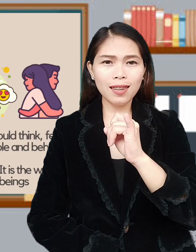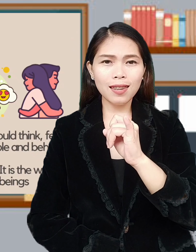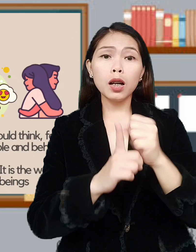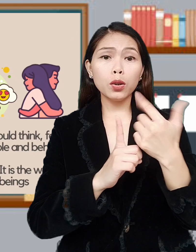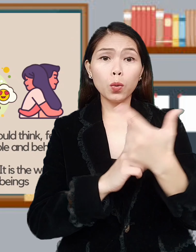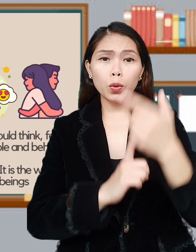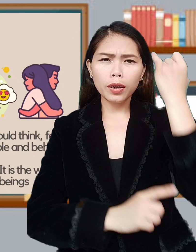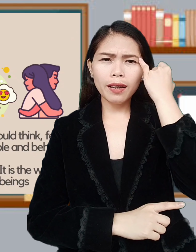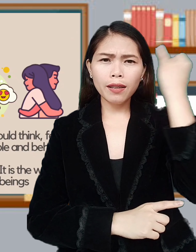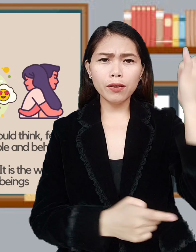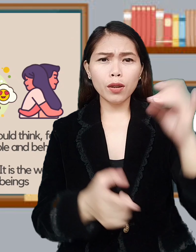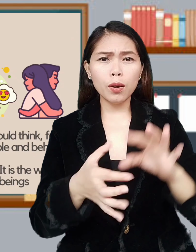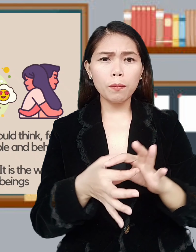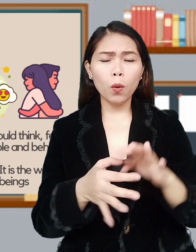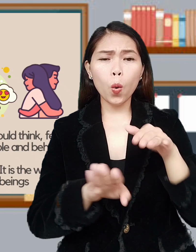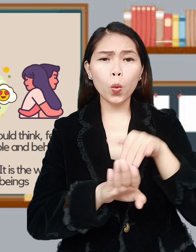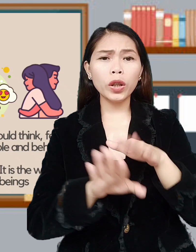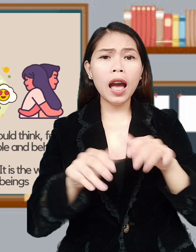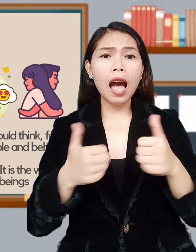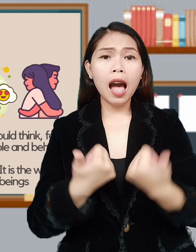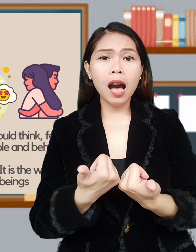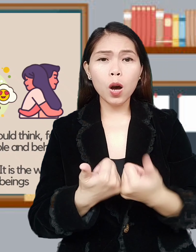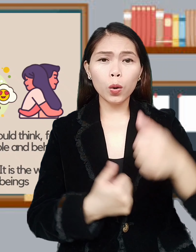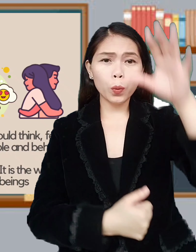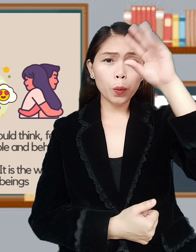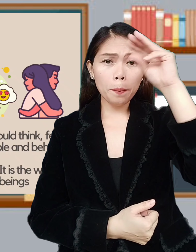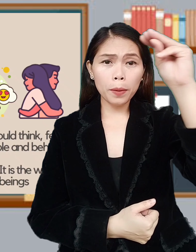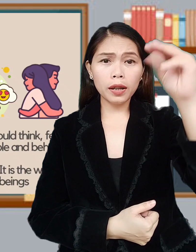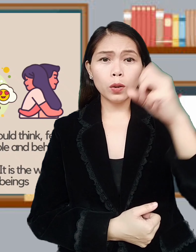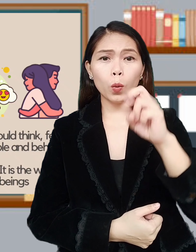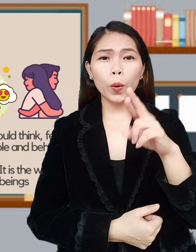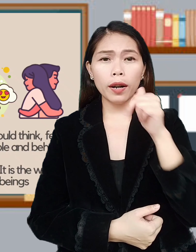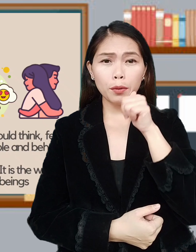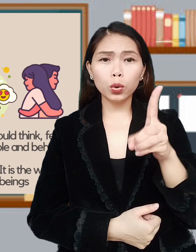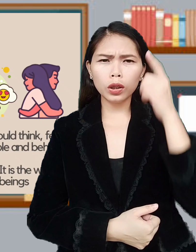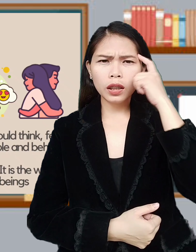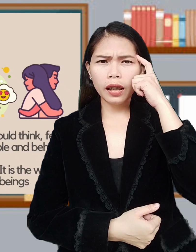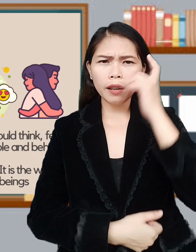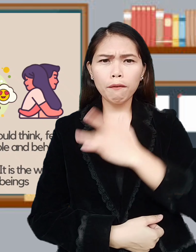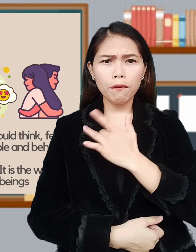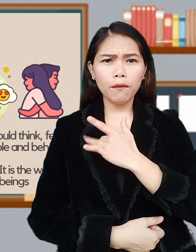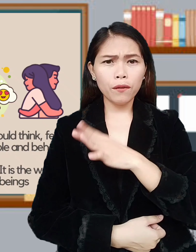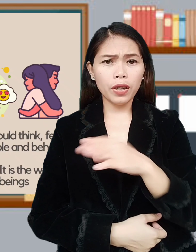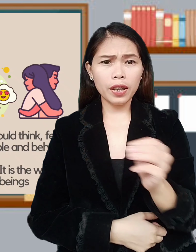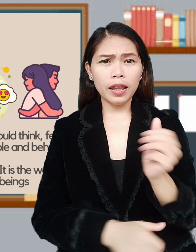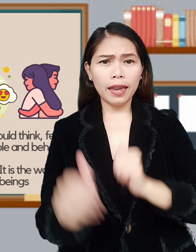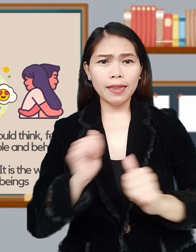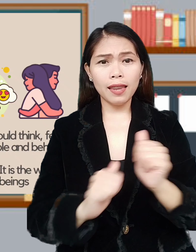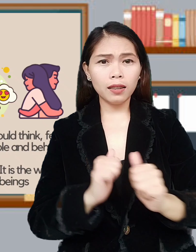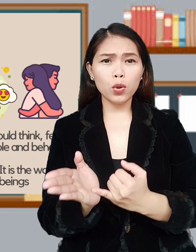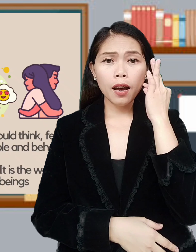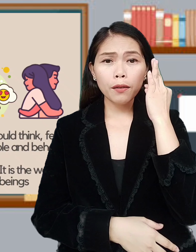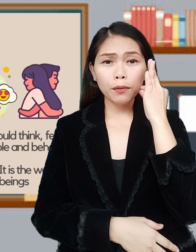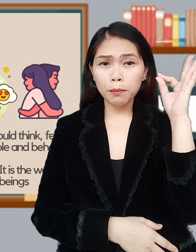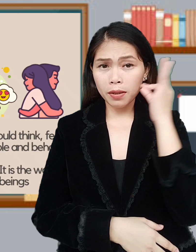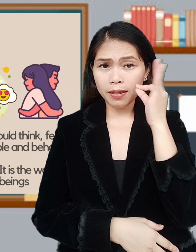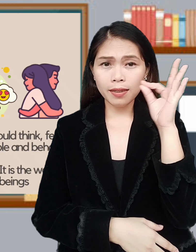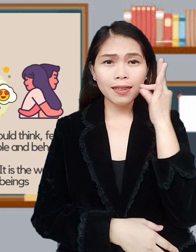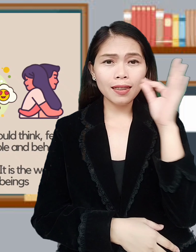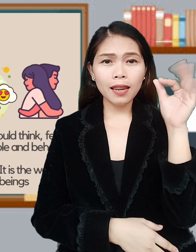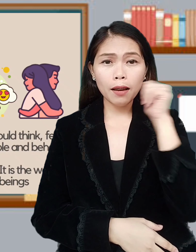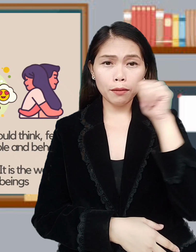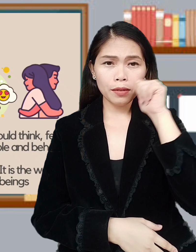Gender is a social concept on how men and women should think, feel, and act.